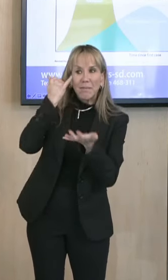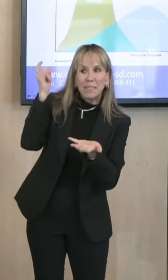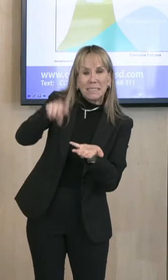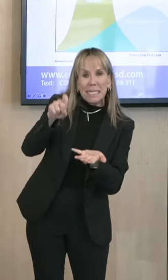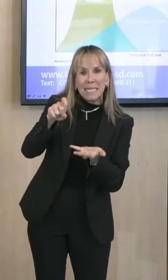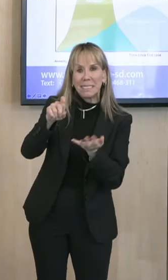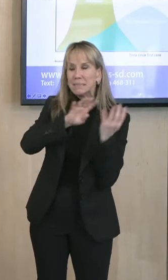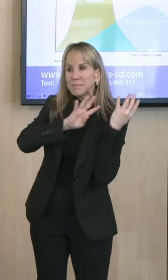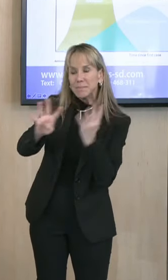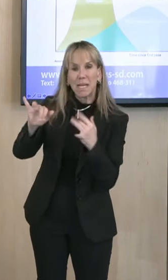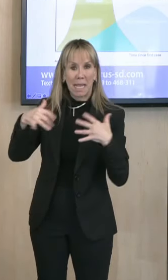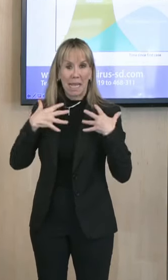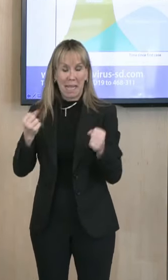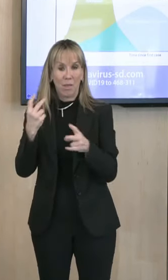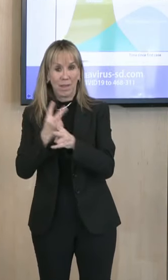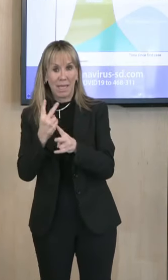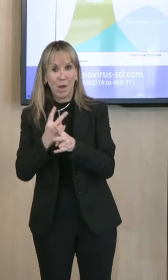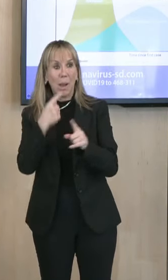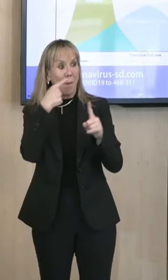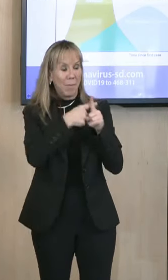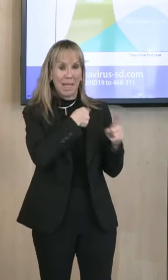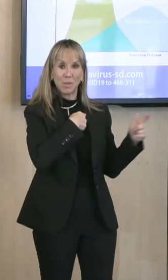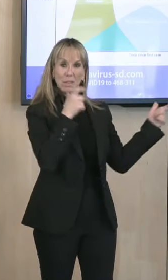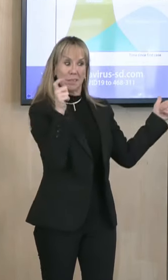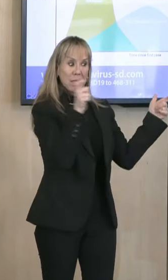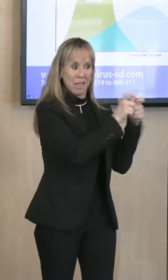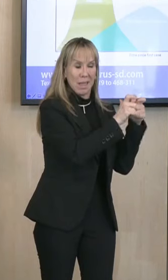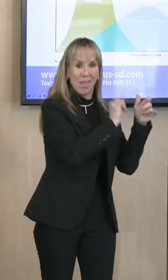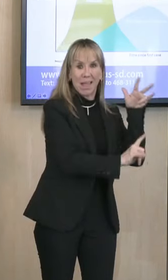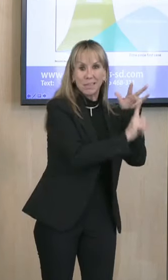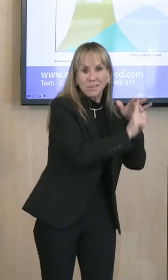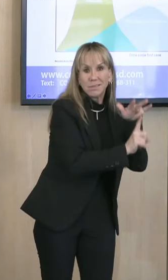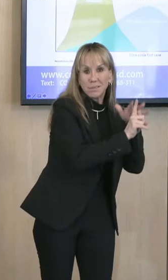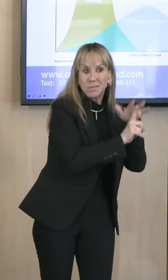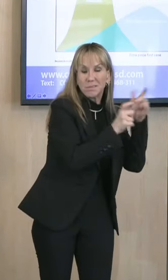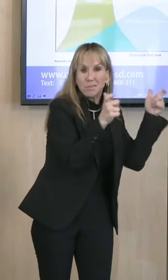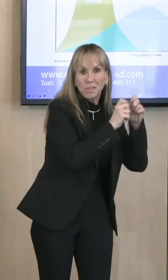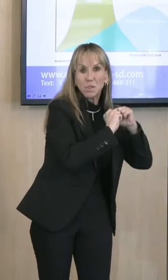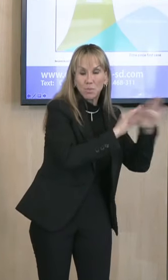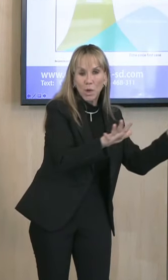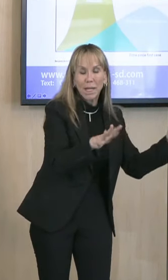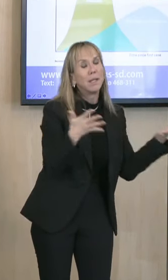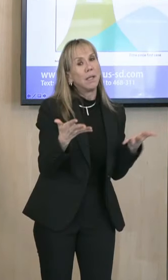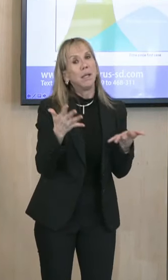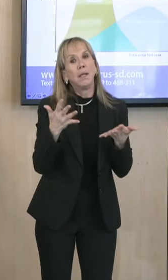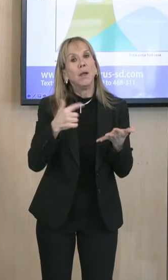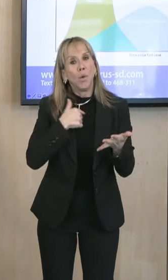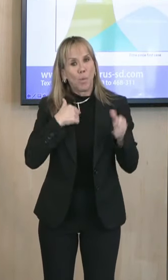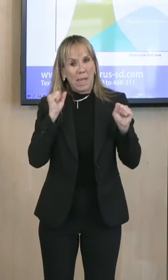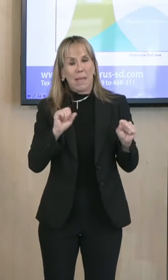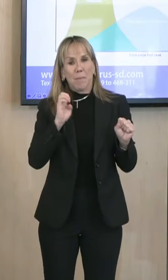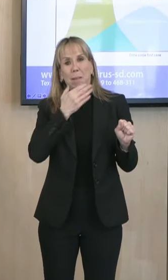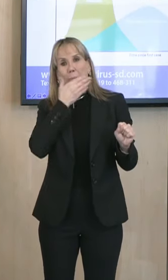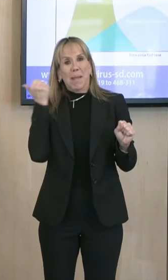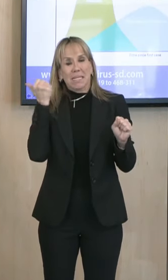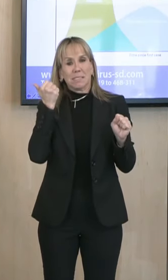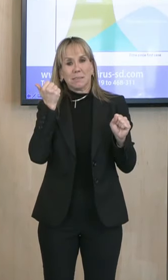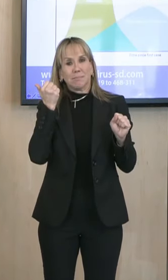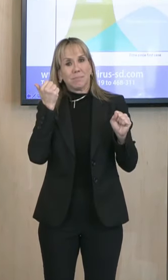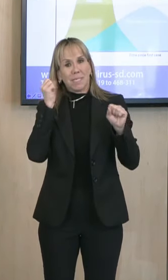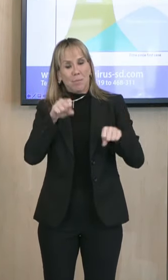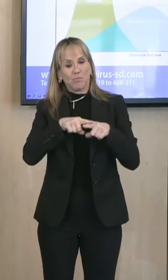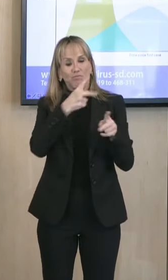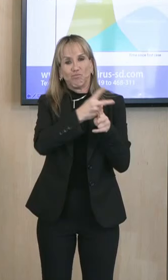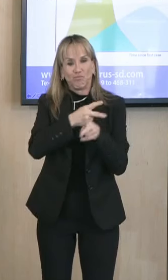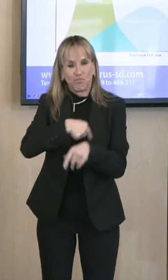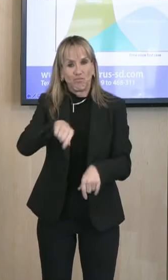capacity, thereby posturing ourselves to be there for you when you need it the most. The last